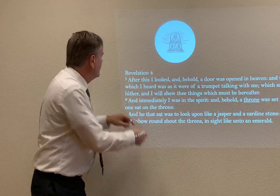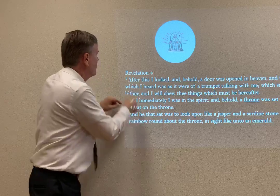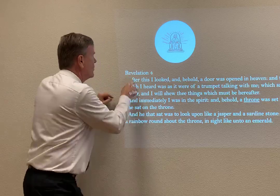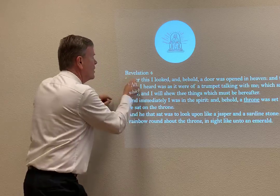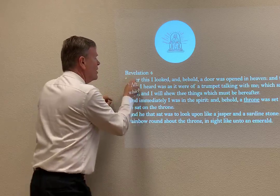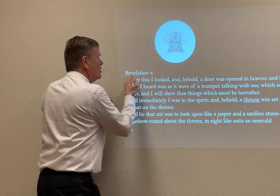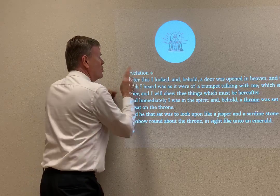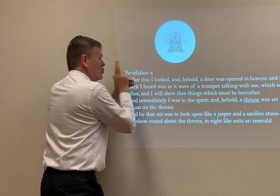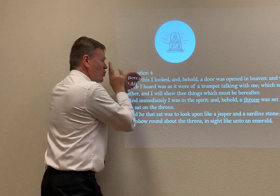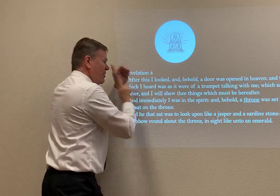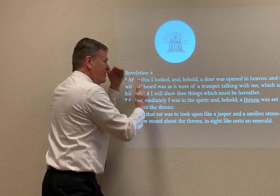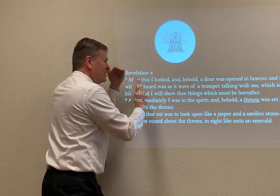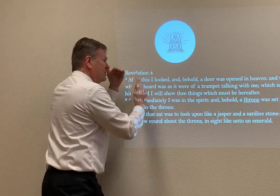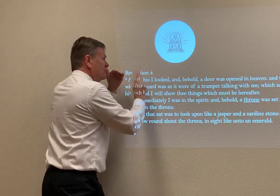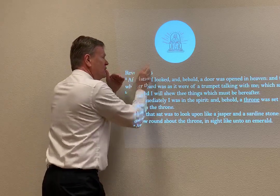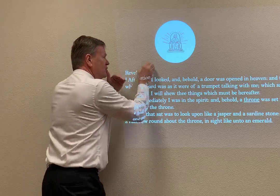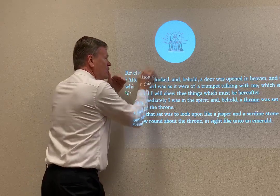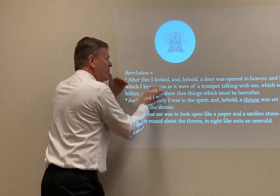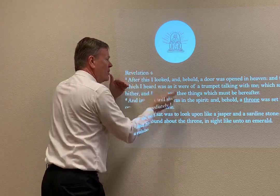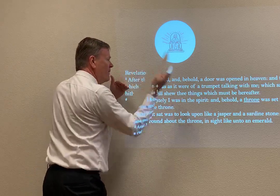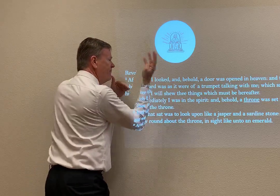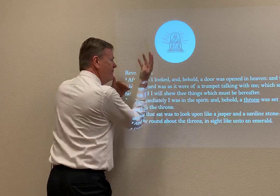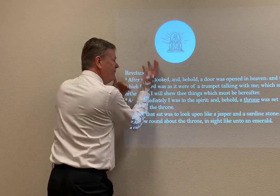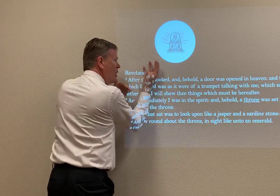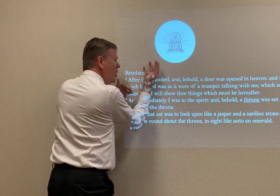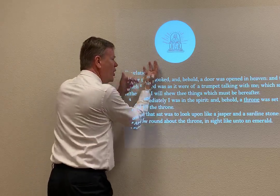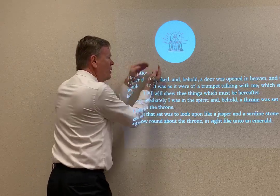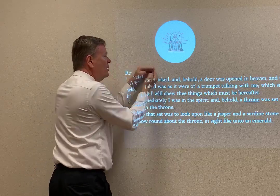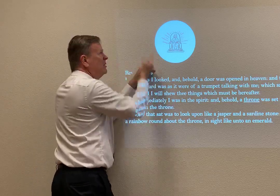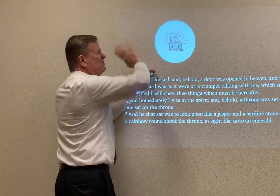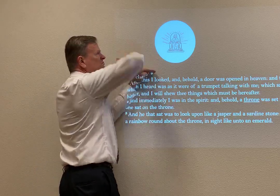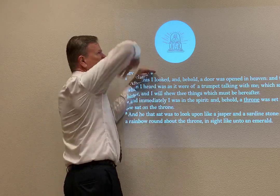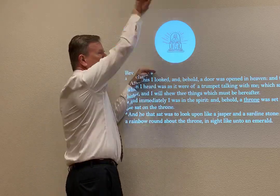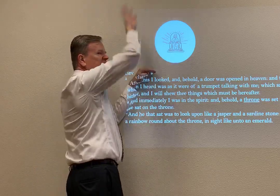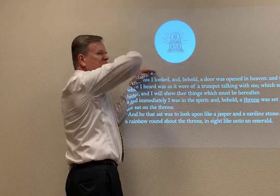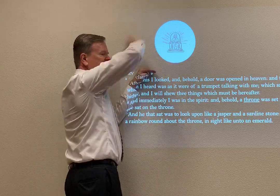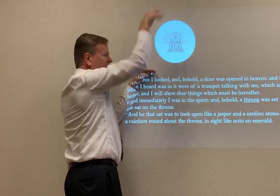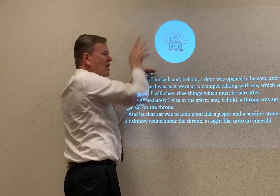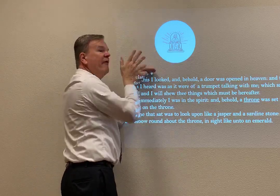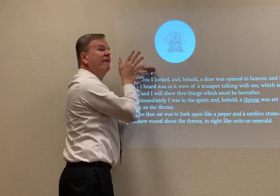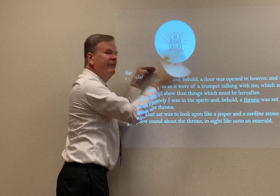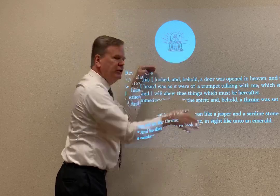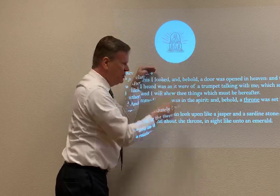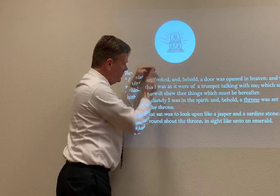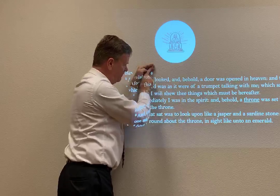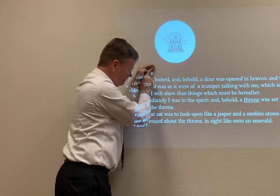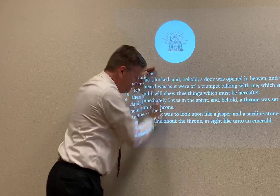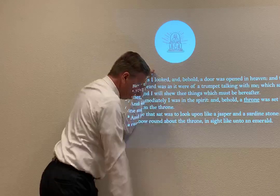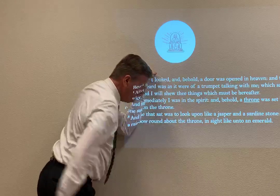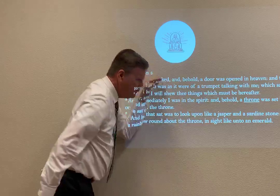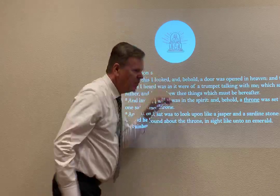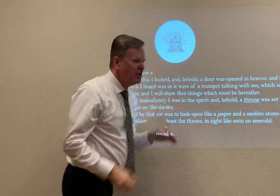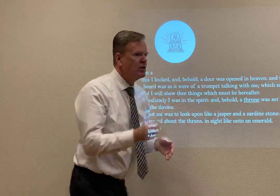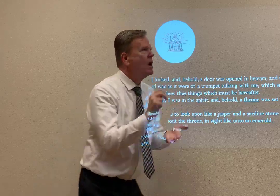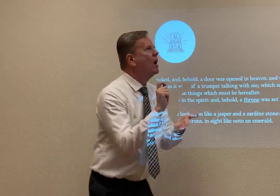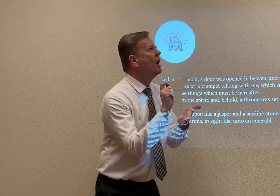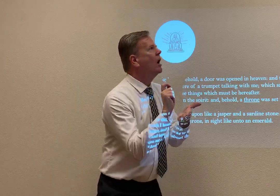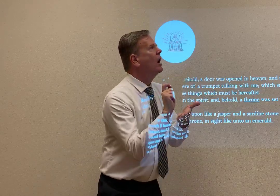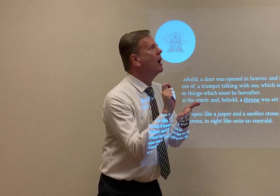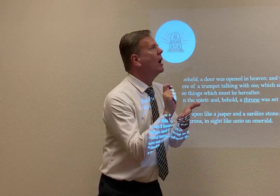From Revelation chapter 4, the first three chapters are about the seven churches, but after